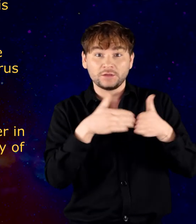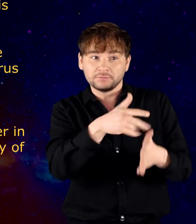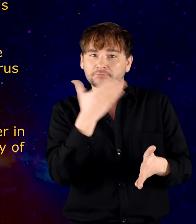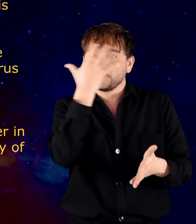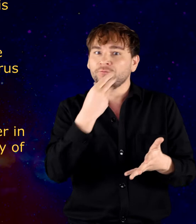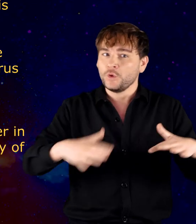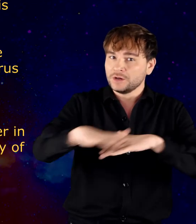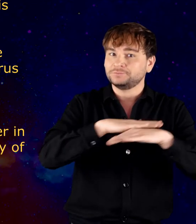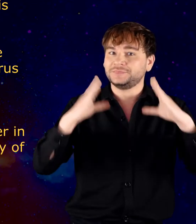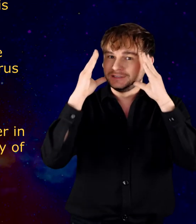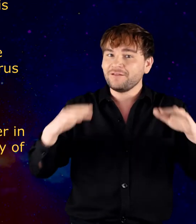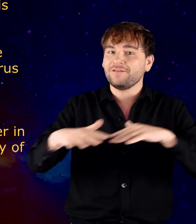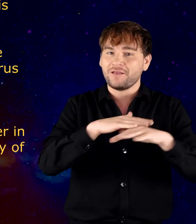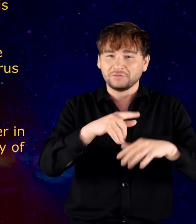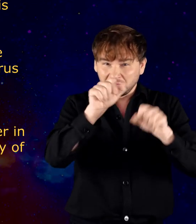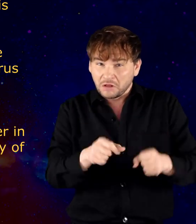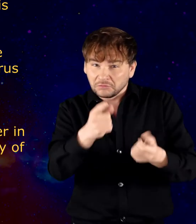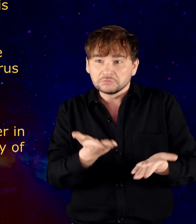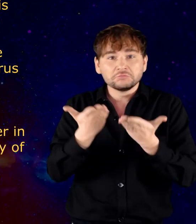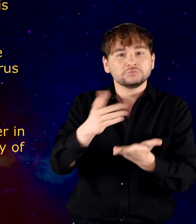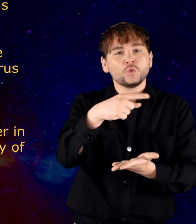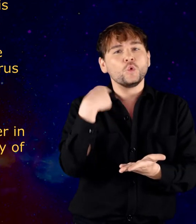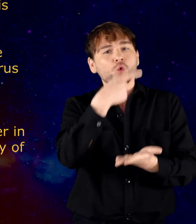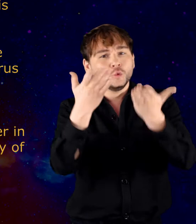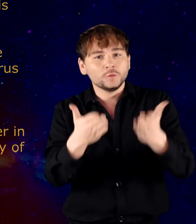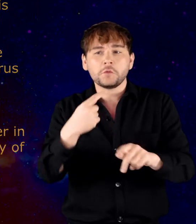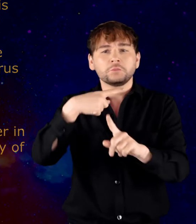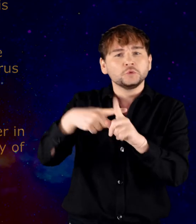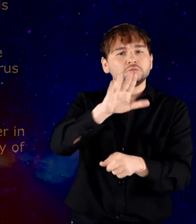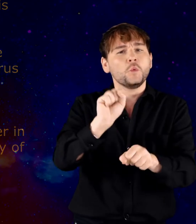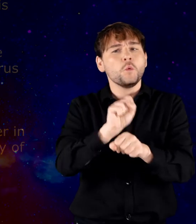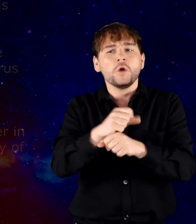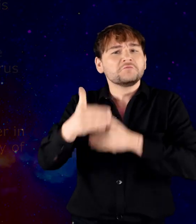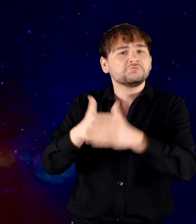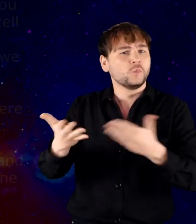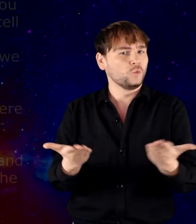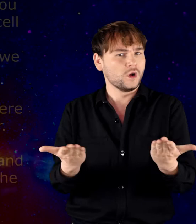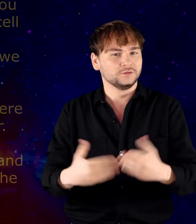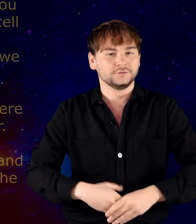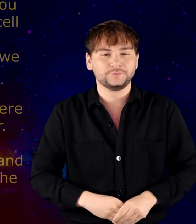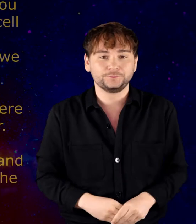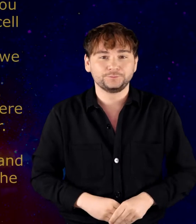you kindly, briefly introduce yourself and explain your specialist areas to our viewers, please?